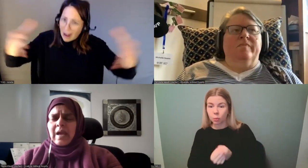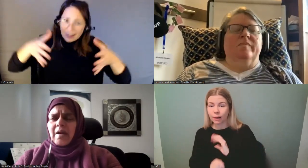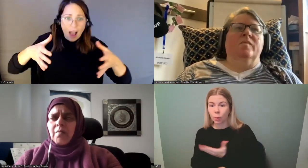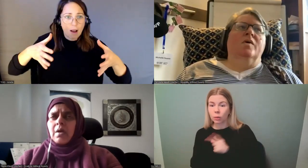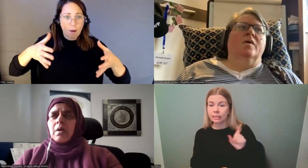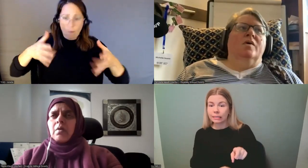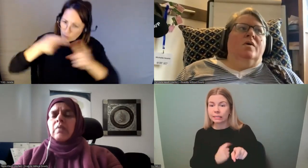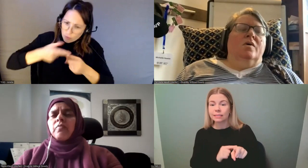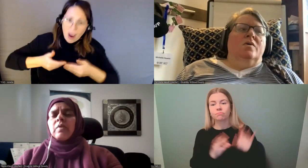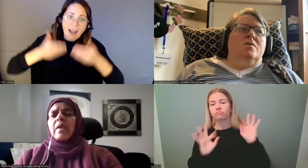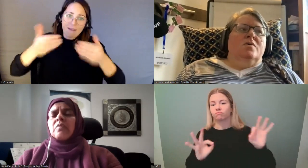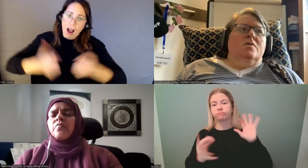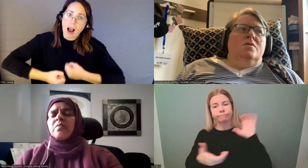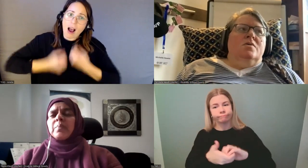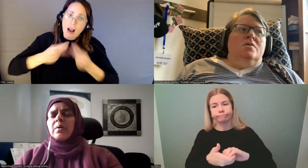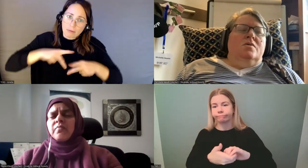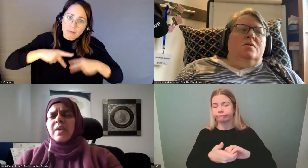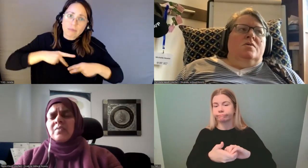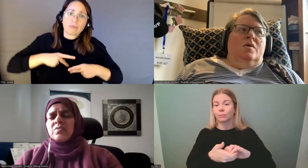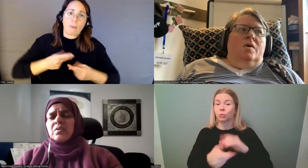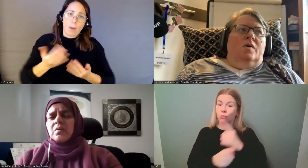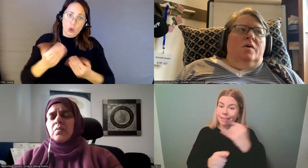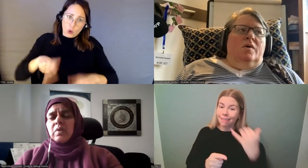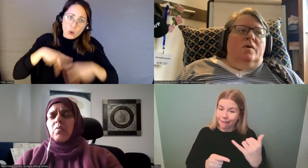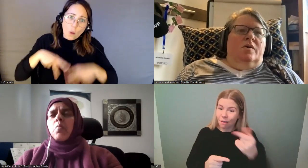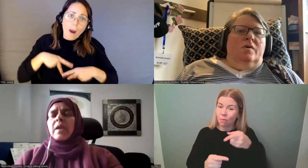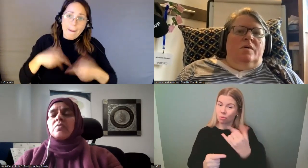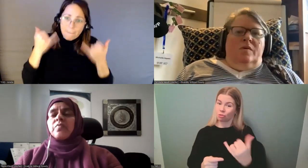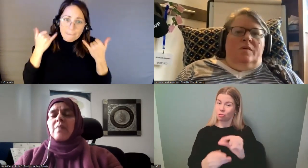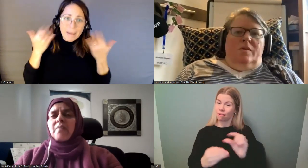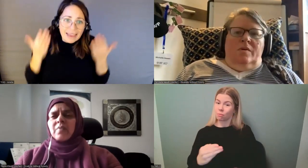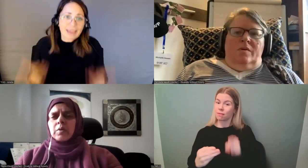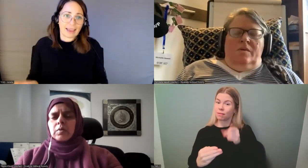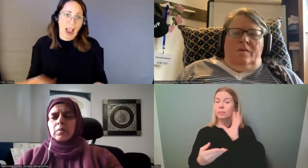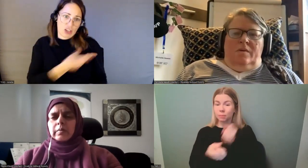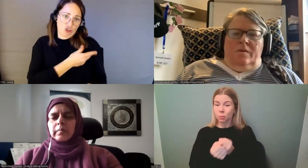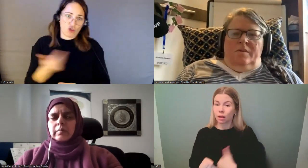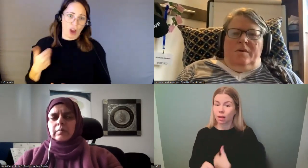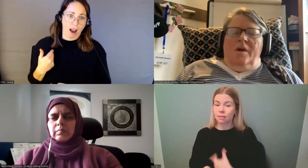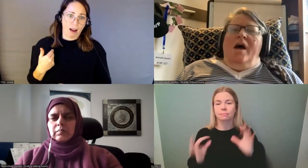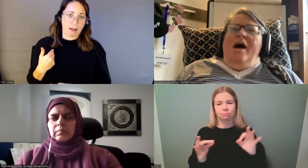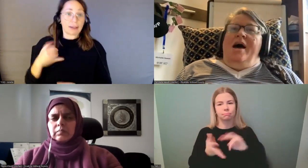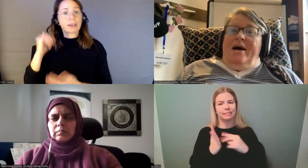opportunity now. If we wait for perfect, we will wait forever.